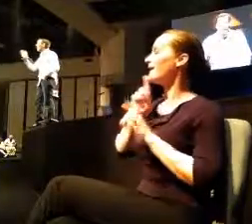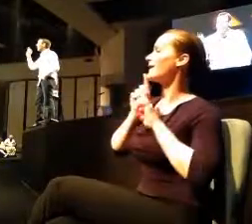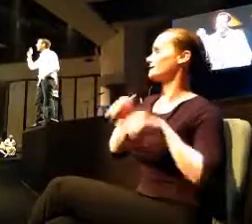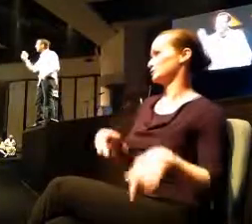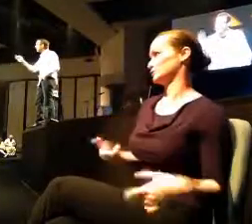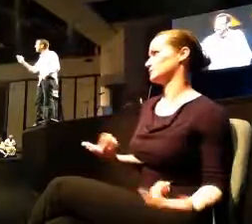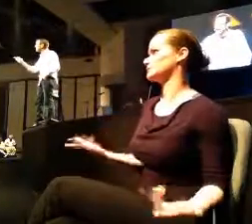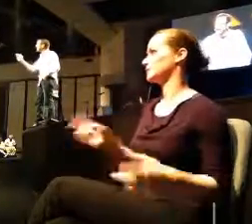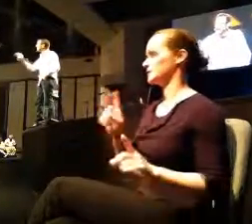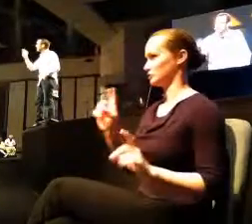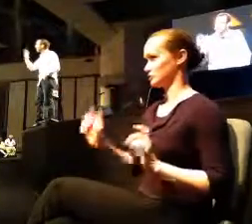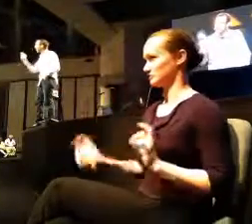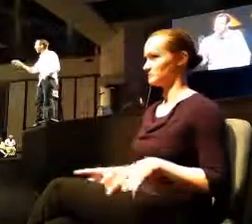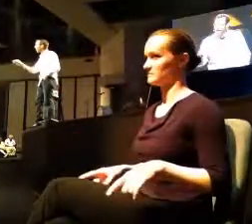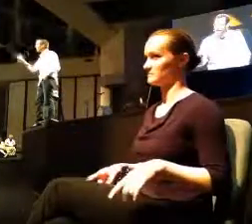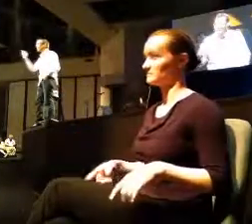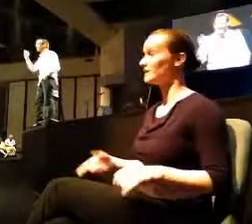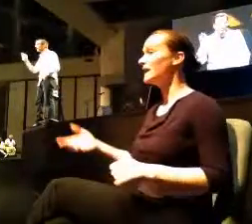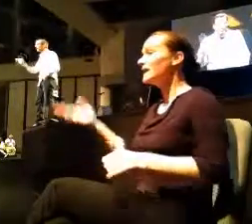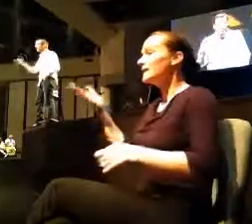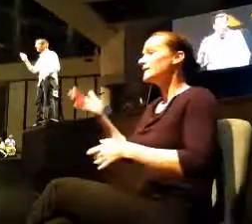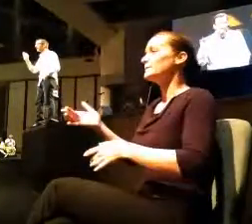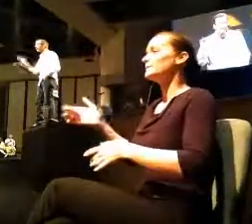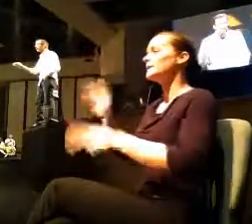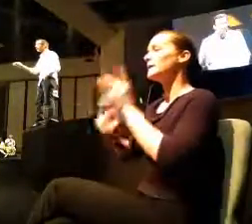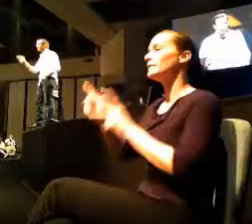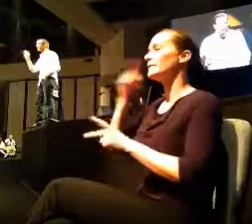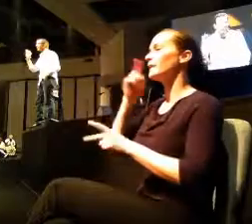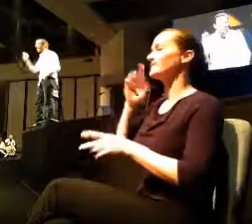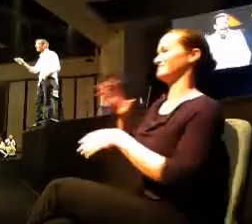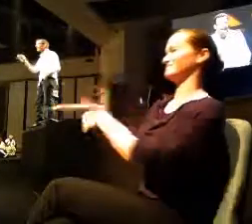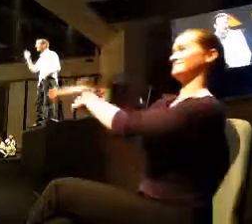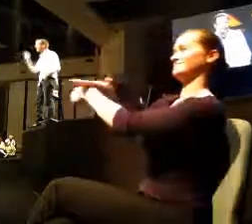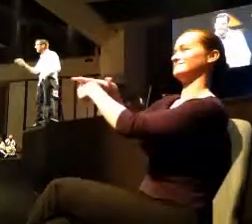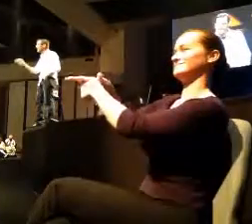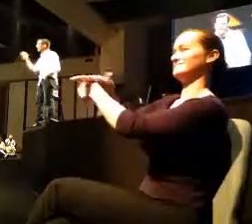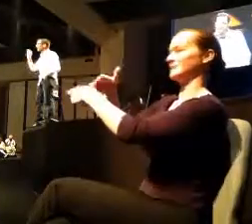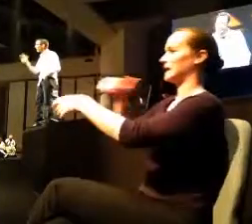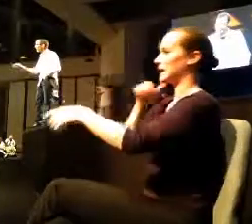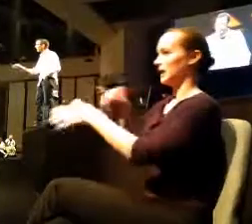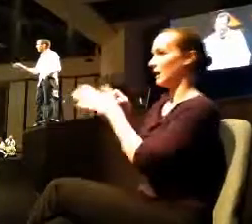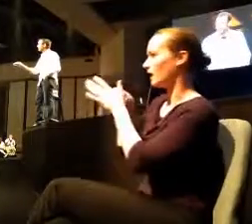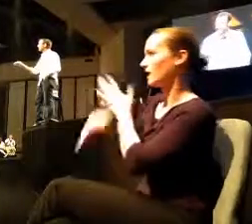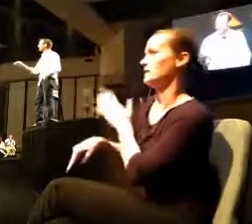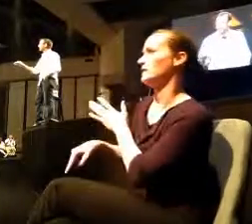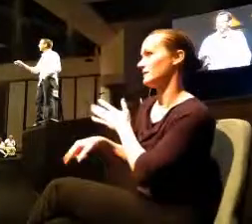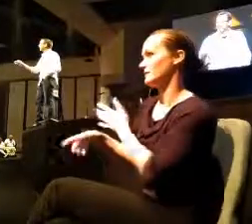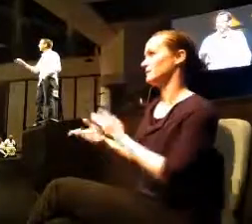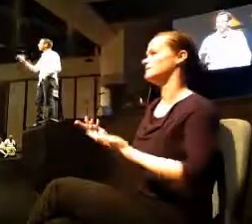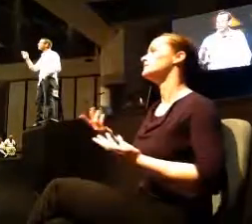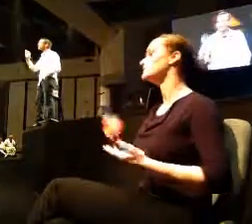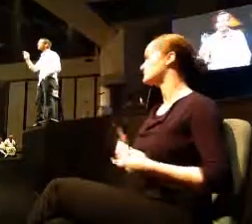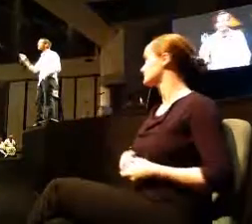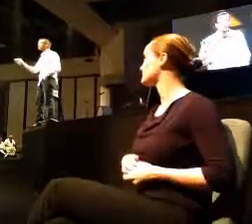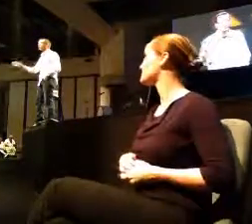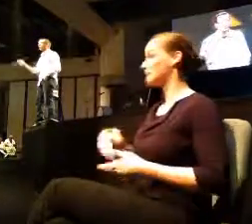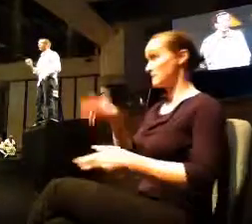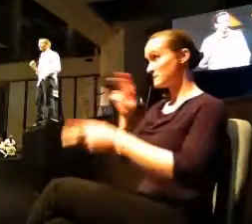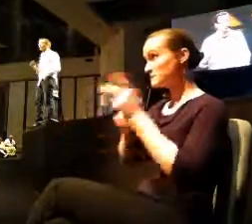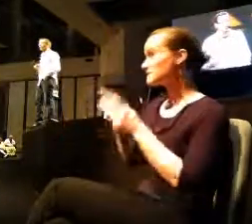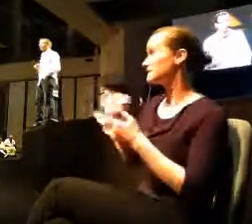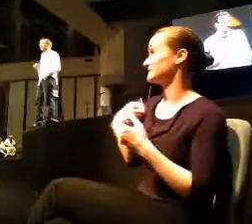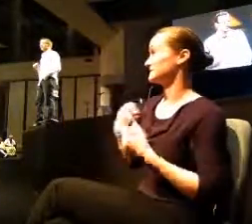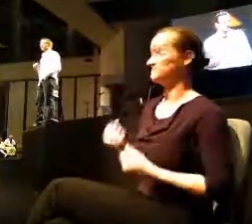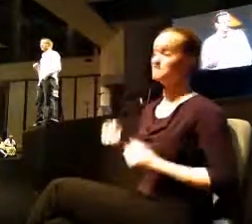they are, they end up being shallow. And we live in a culture that is asking deep questions. Questions of the